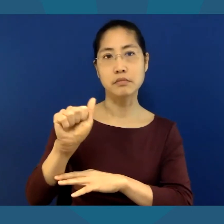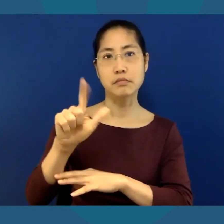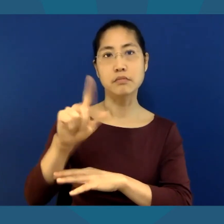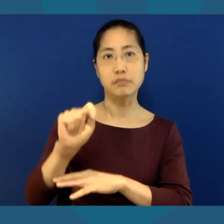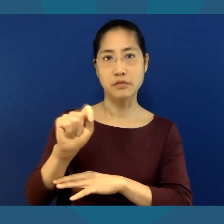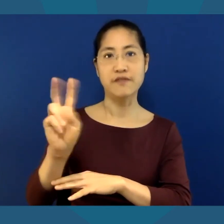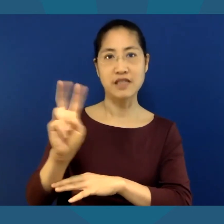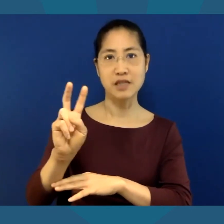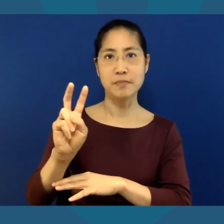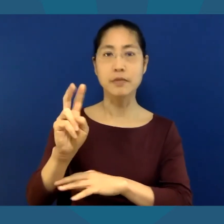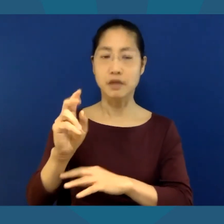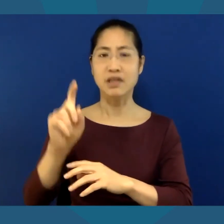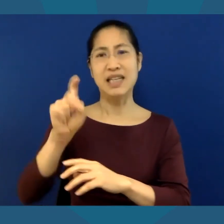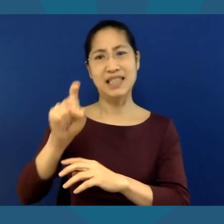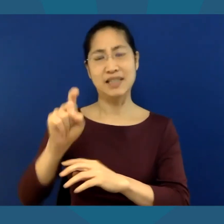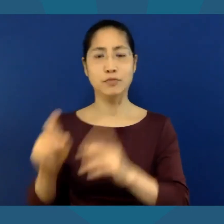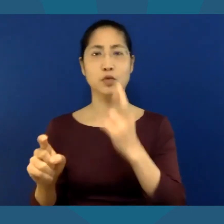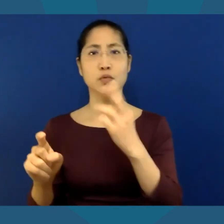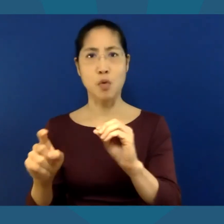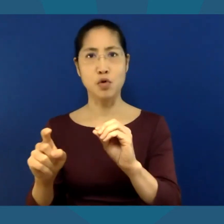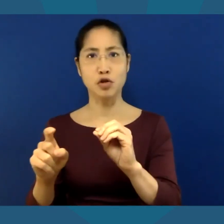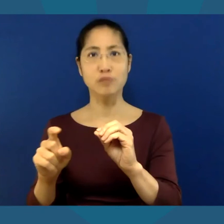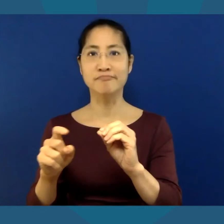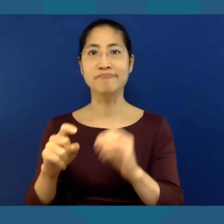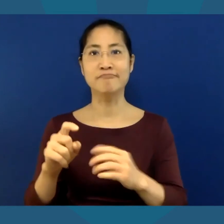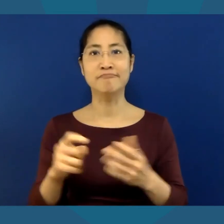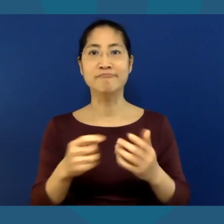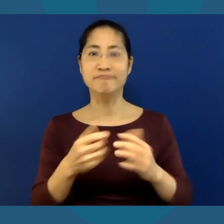It passed unanimously.